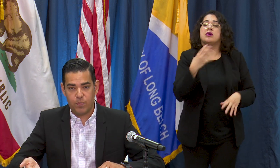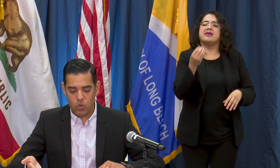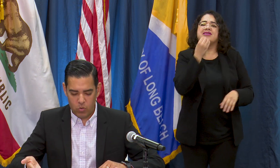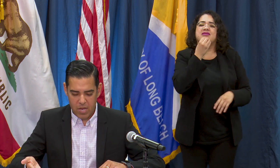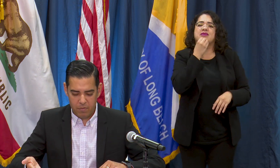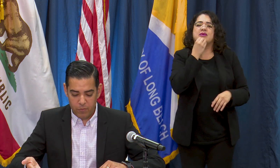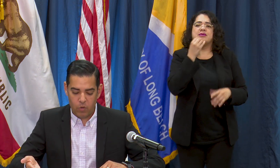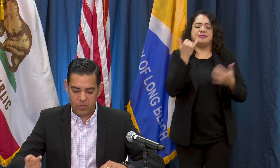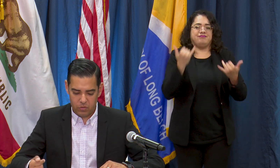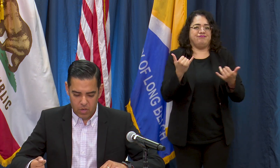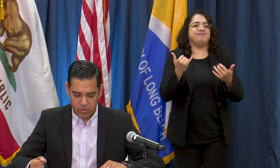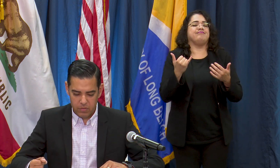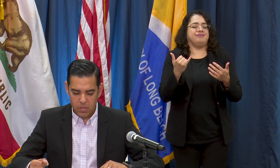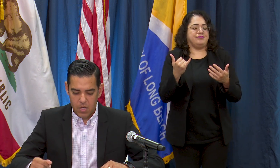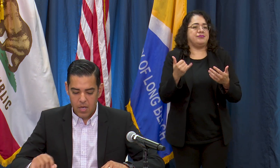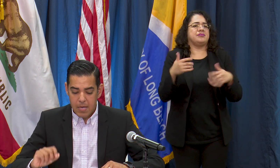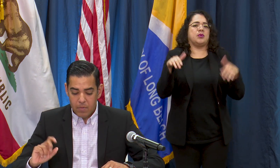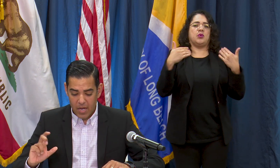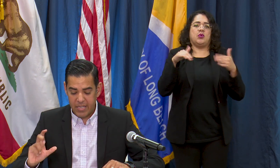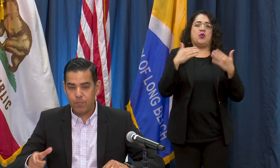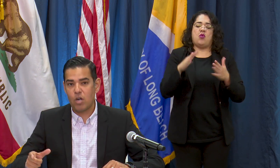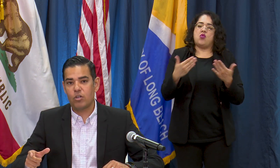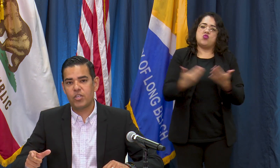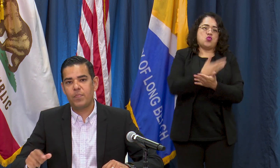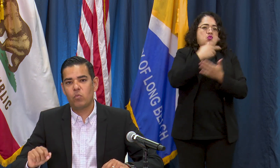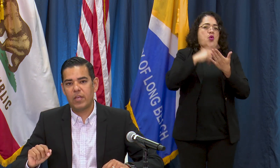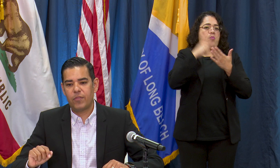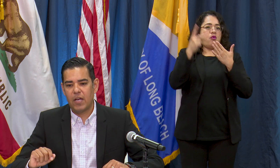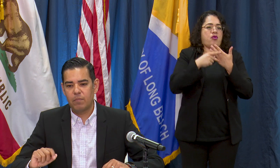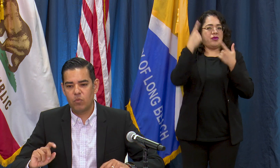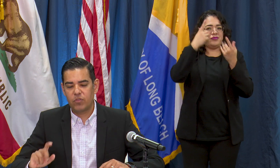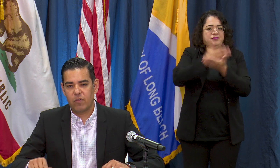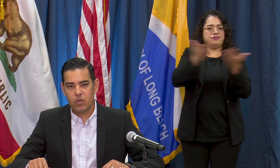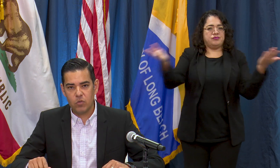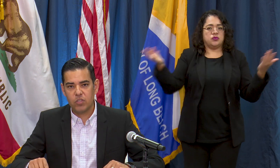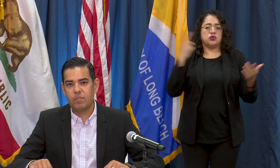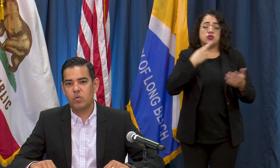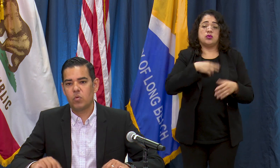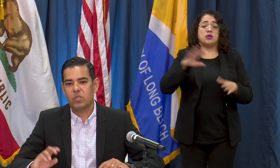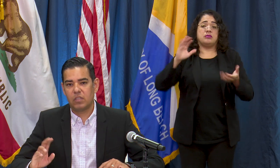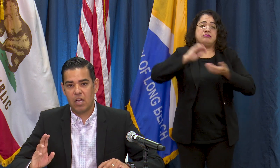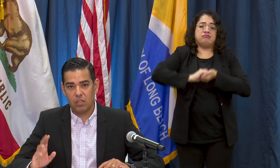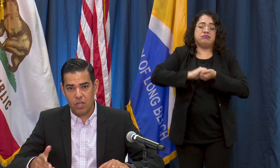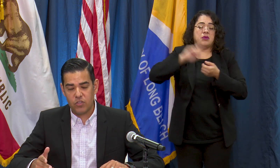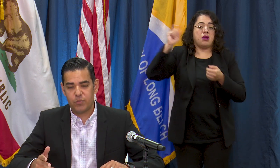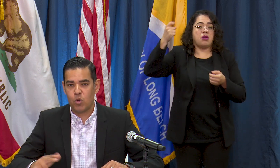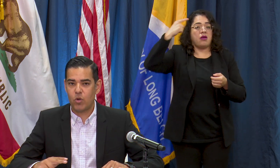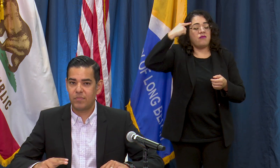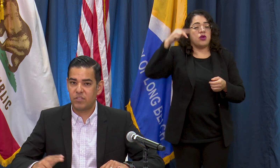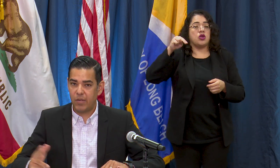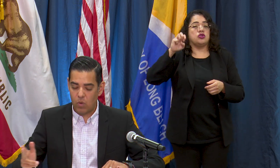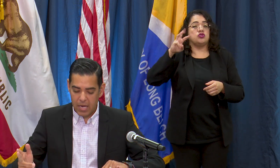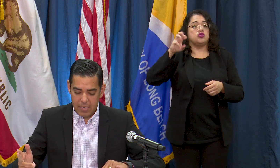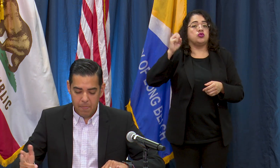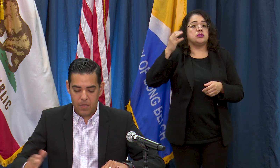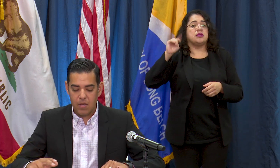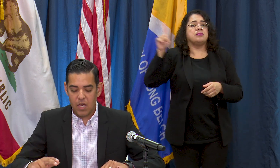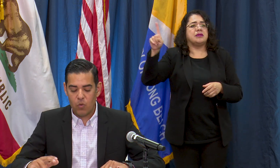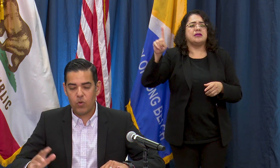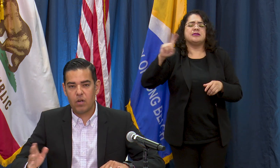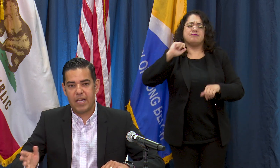great new program for restaurants. In partnership with Governor Newsom, who is launching this program